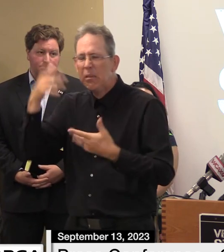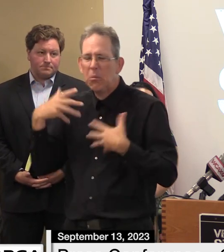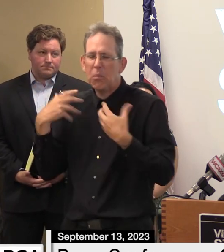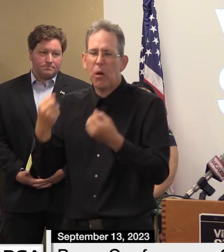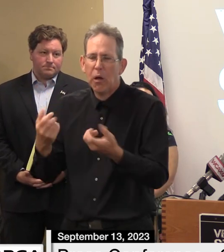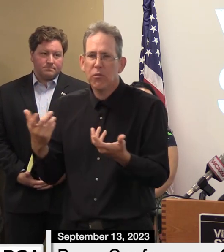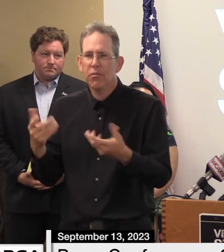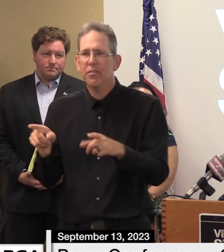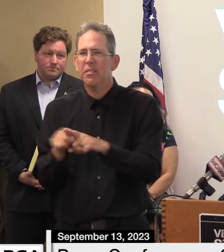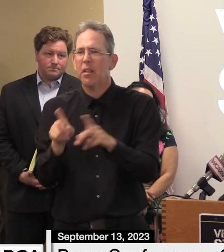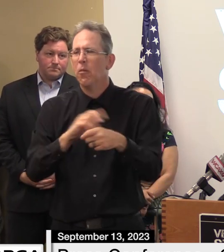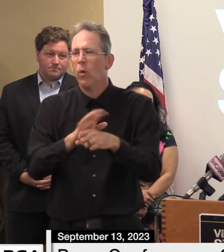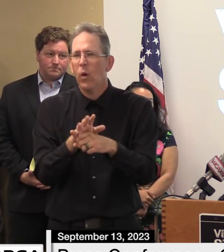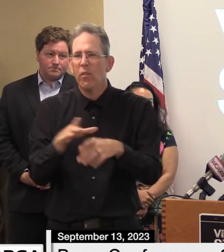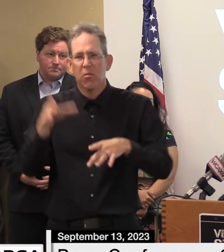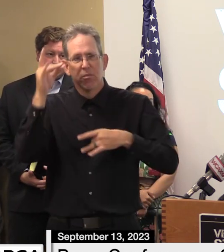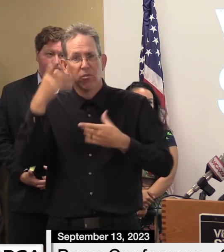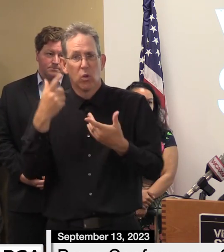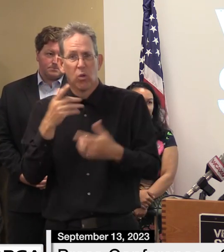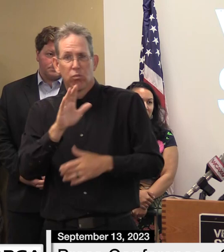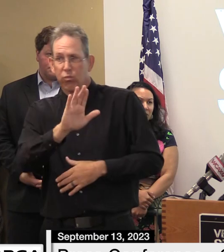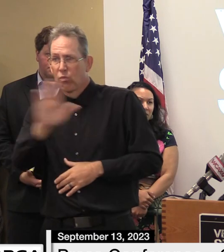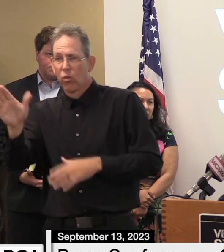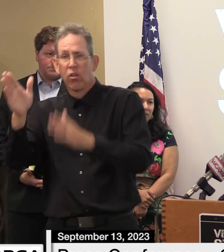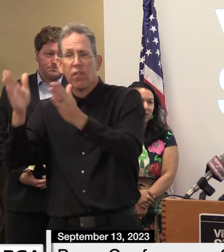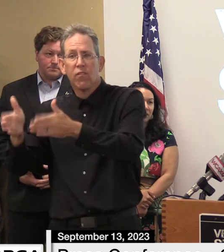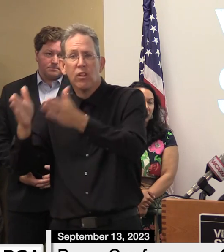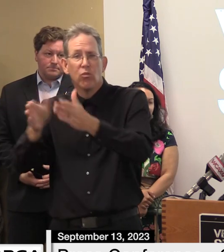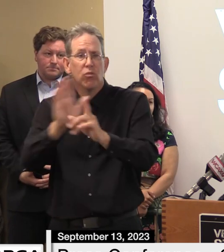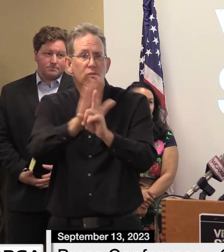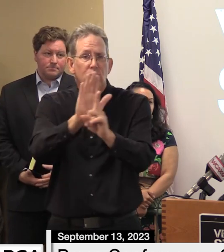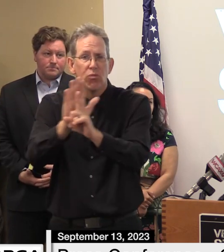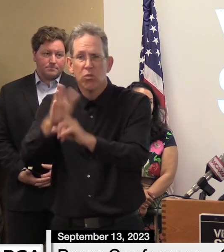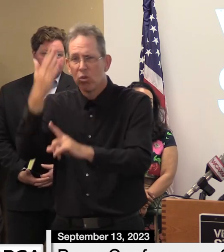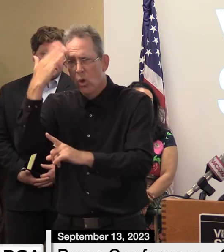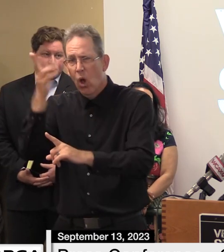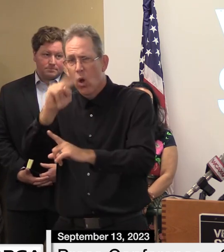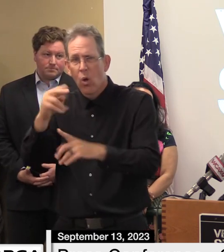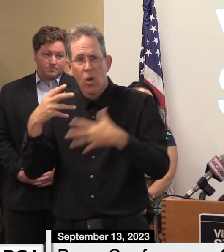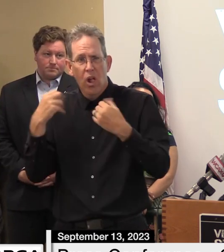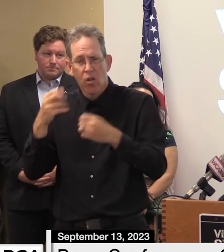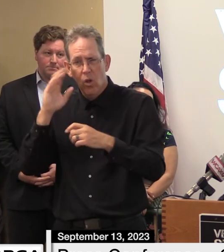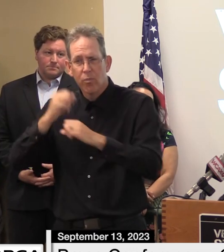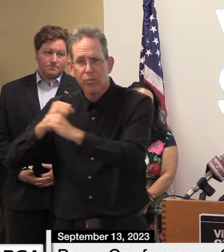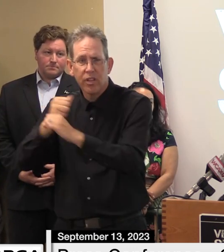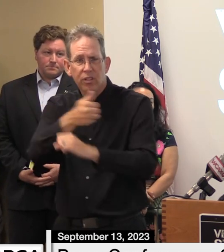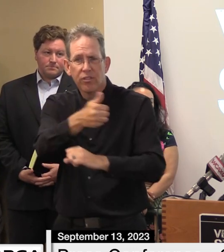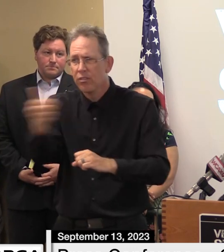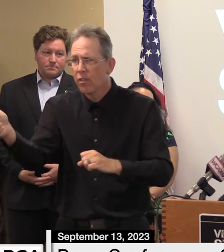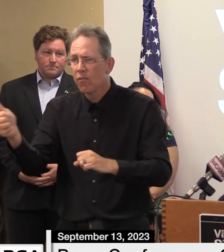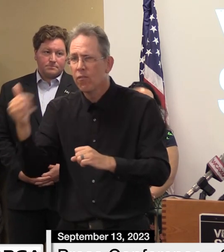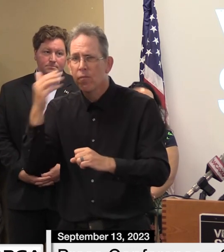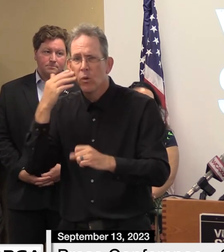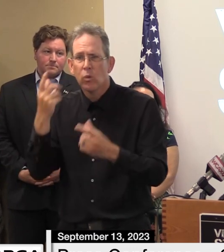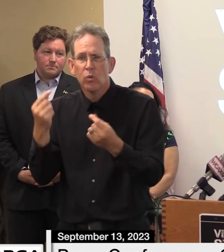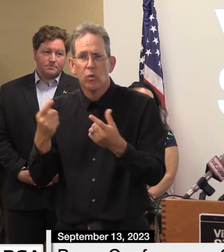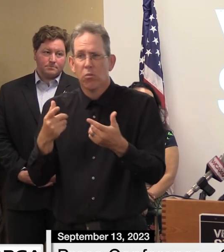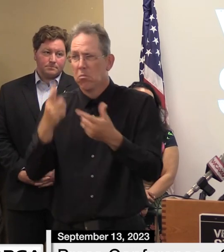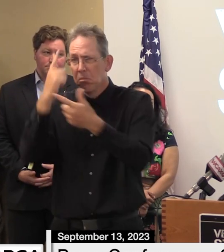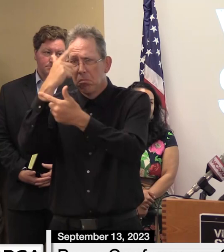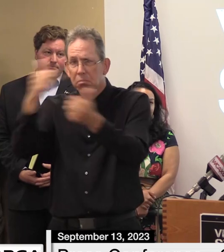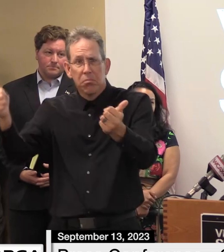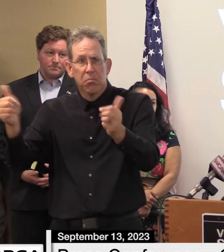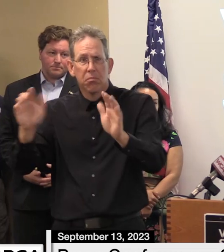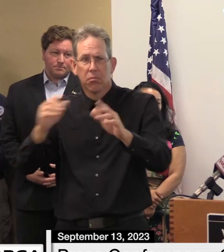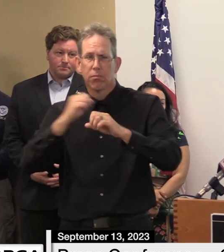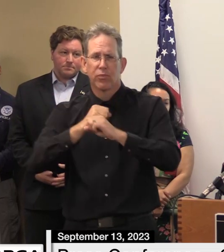that people should take it upon themselves. They know what to do to protect themselves. If they choose to wear a mask, they should. That's what they should